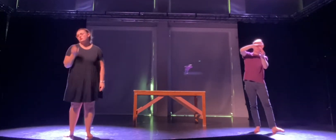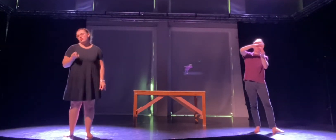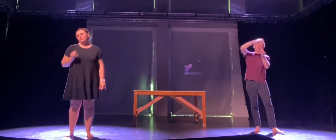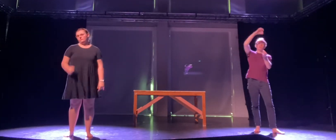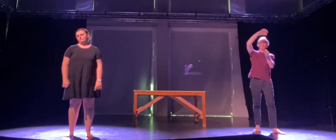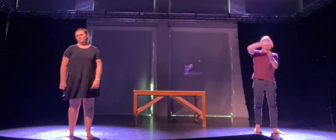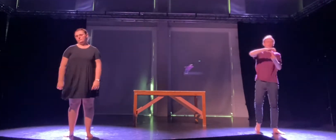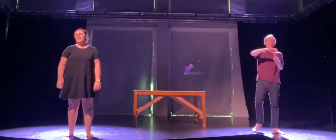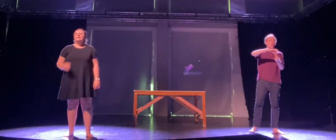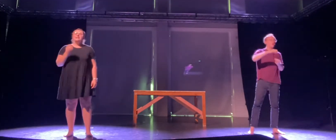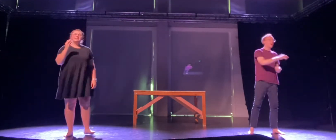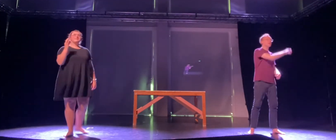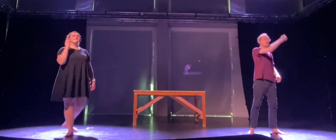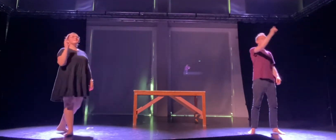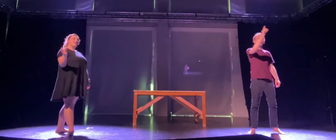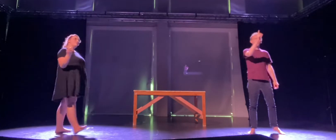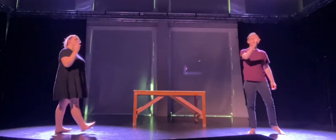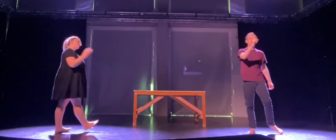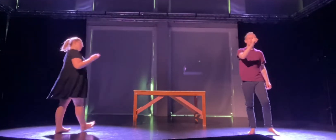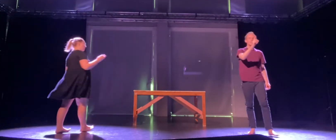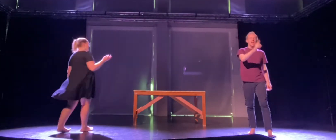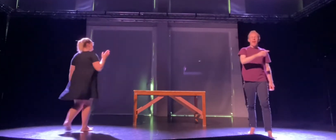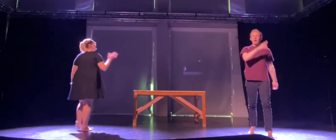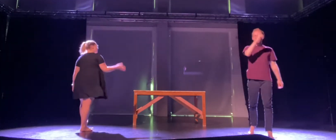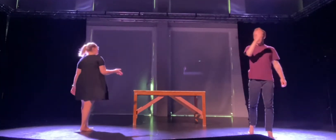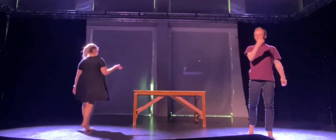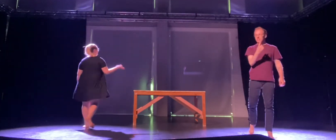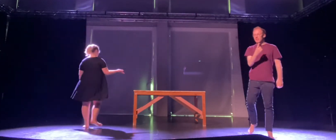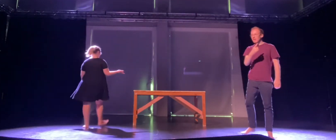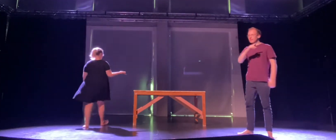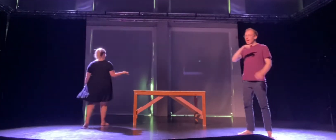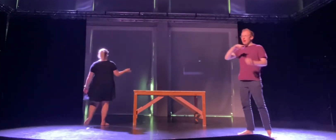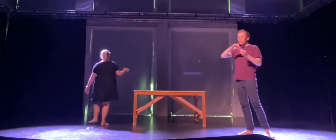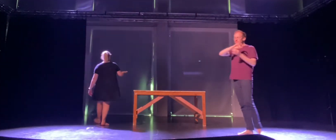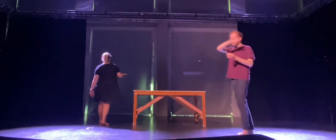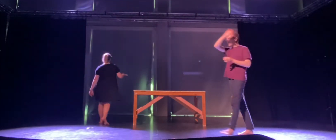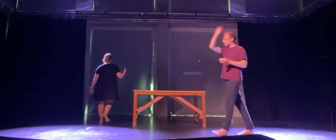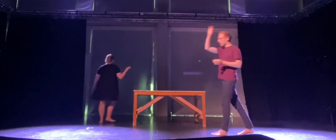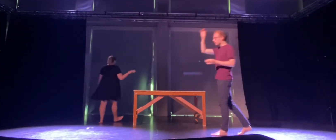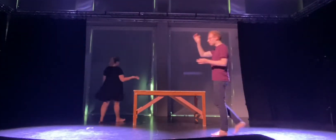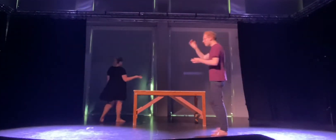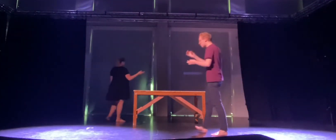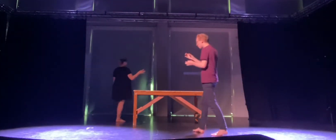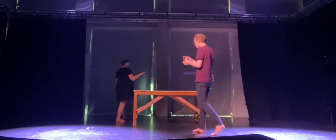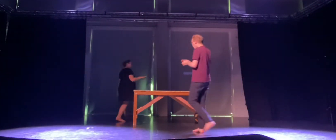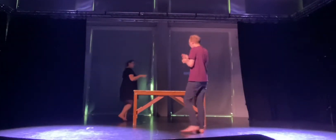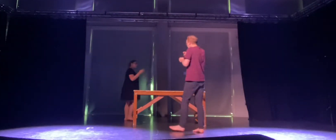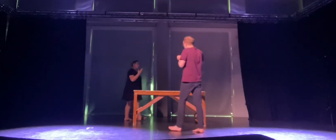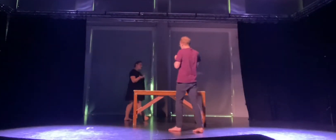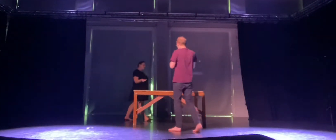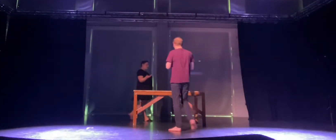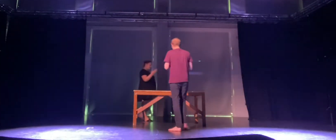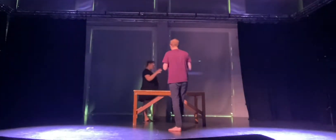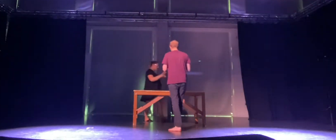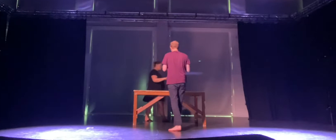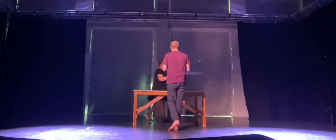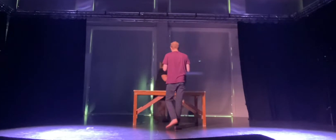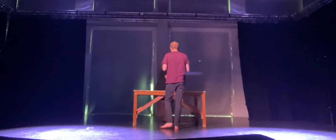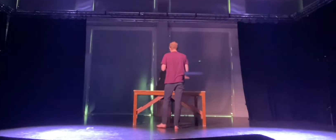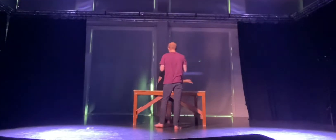when they're not at the North Pole? See, How would the Pac-Man centre of travel the over soul this? How would is Pac-Man the decide? singularity. How do we diagnose and how do we measure? How I've been to trying to figure out diagnose science. it? I mean, of course,